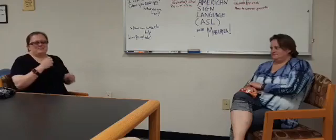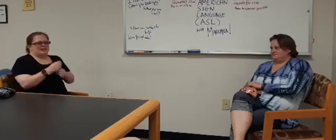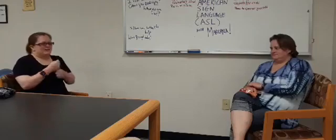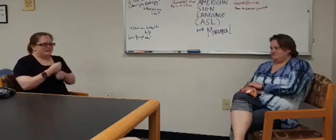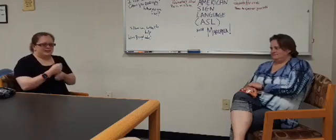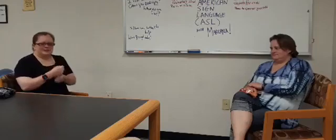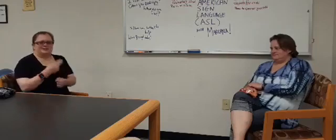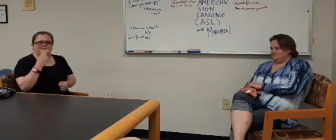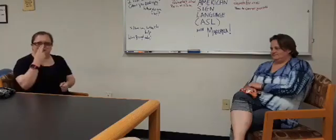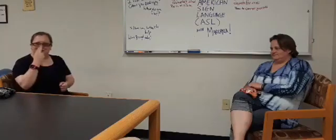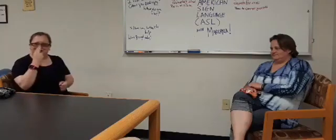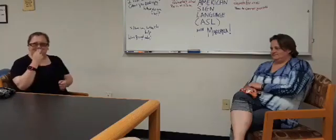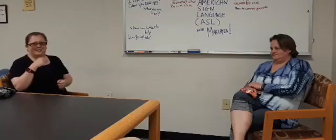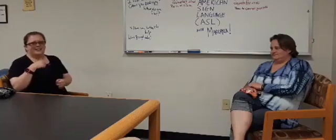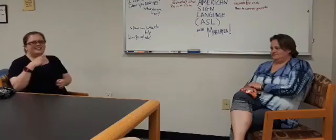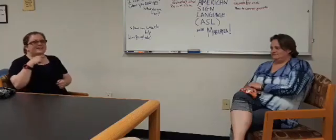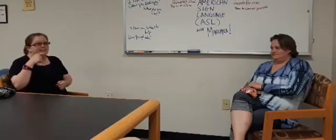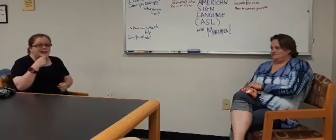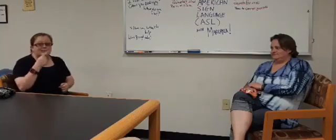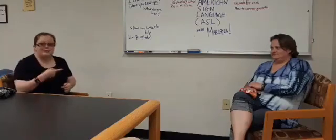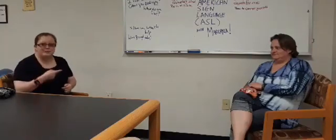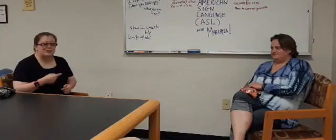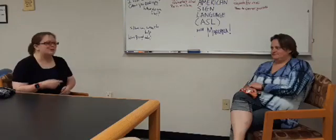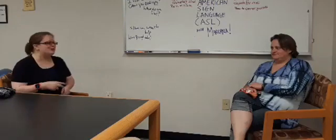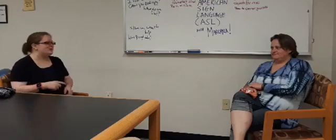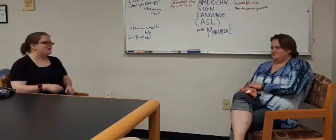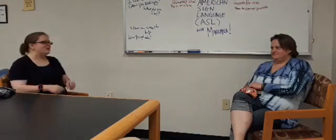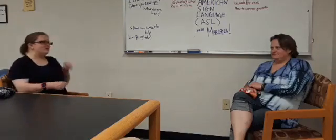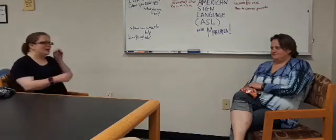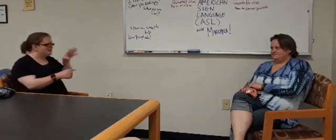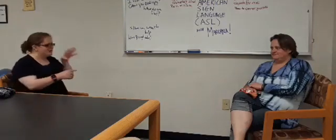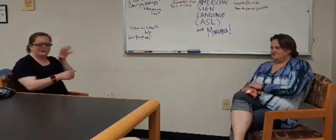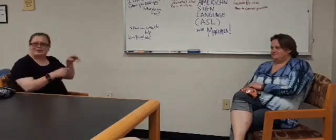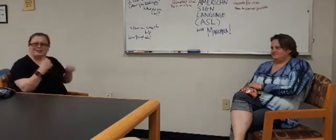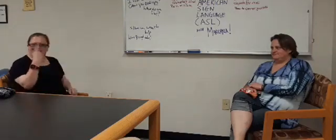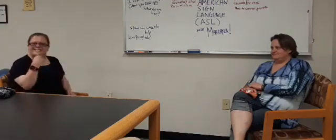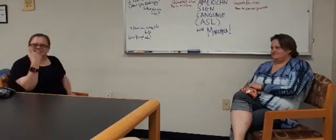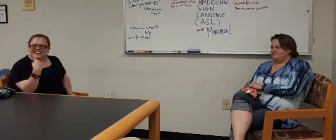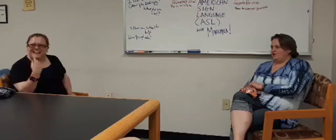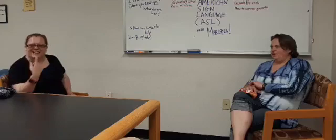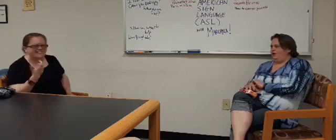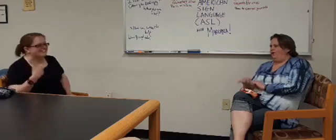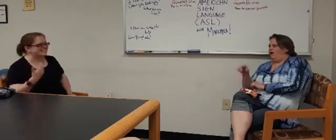fun of the hearing people right in front of their face. Right. Like